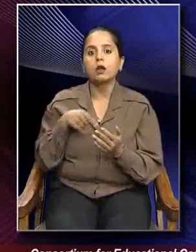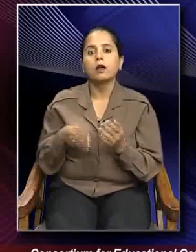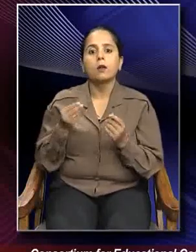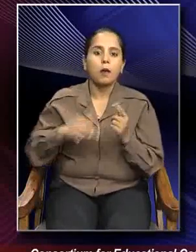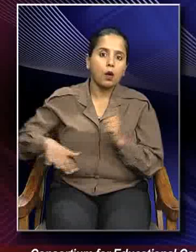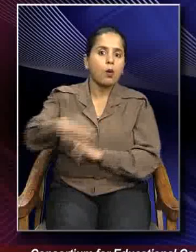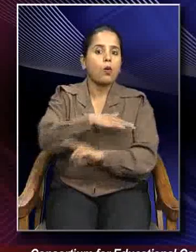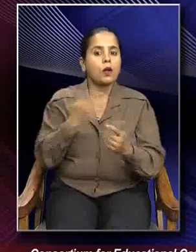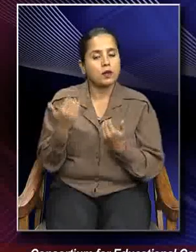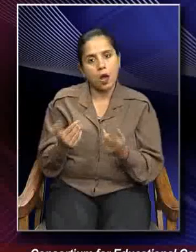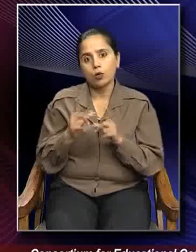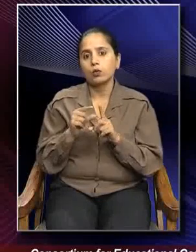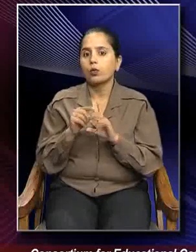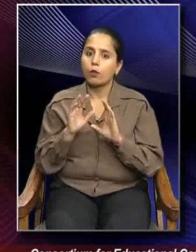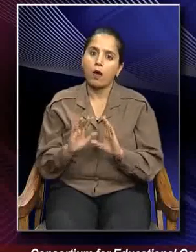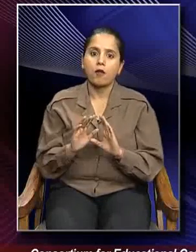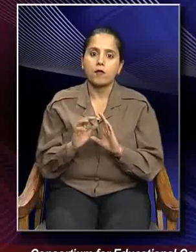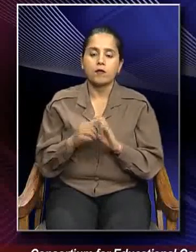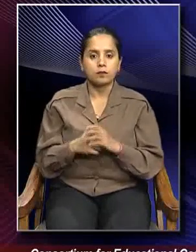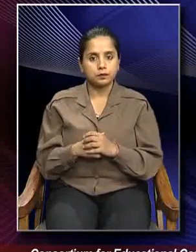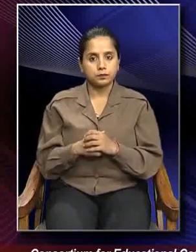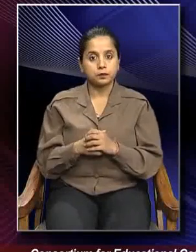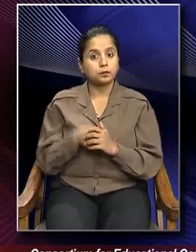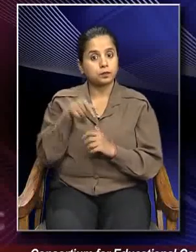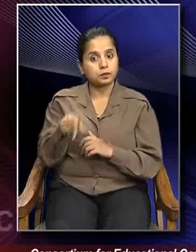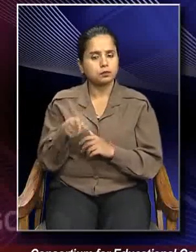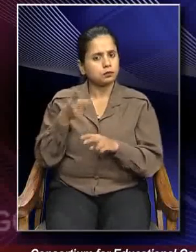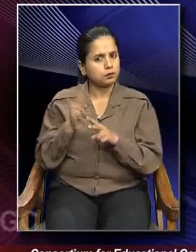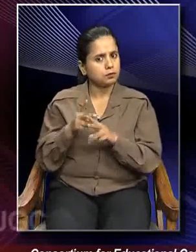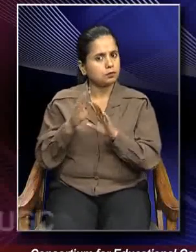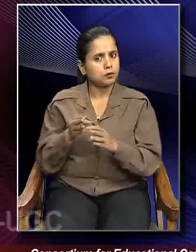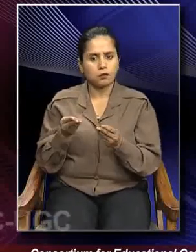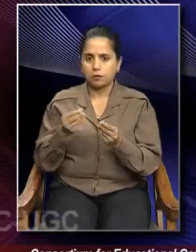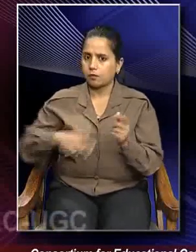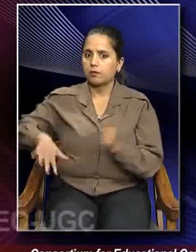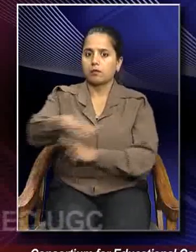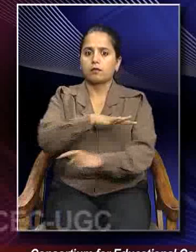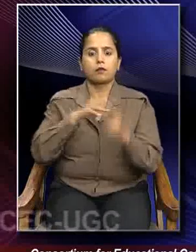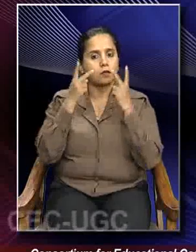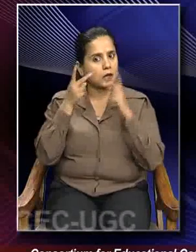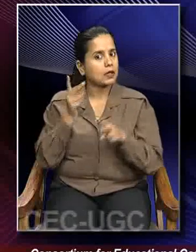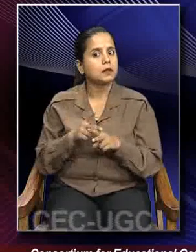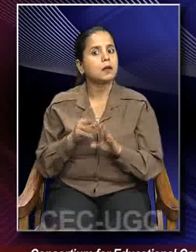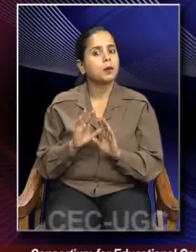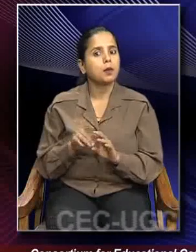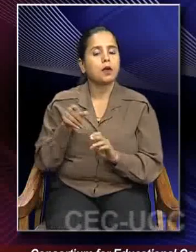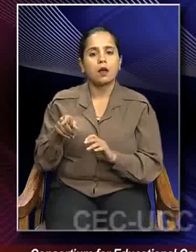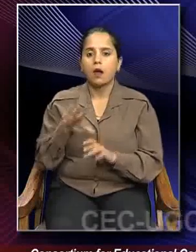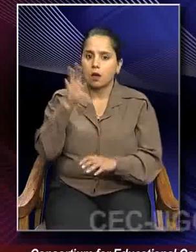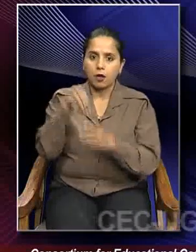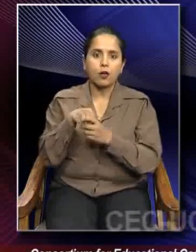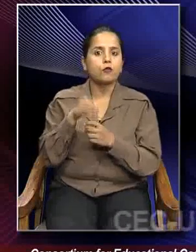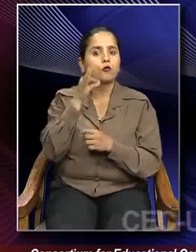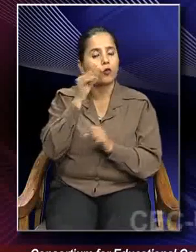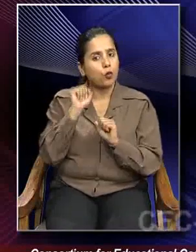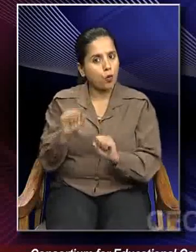performing now, and it remains in the soul and it bears the fruit when